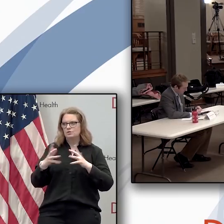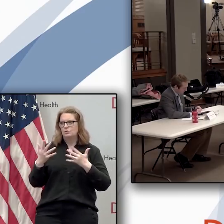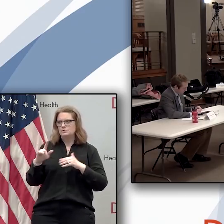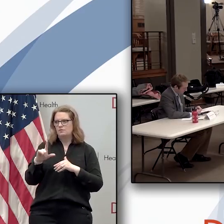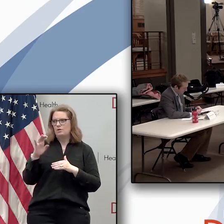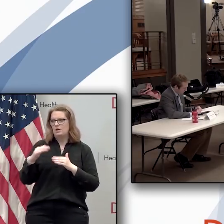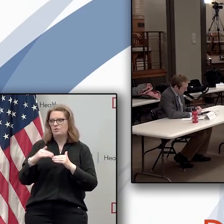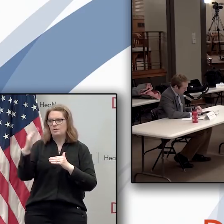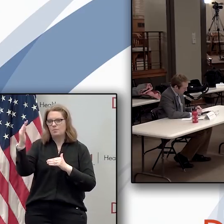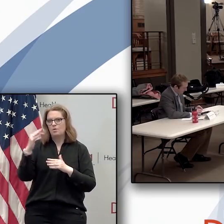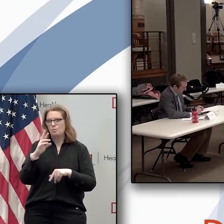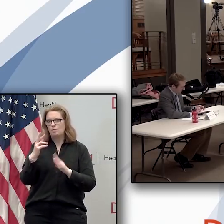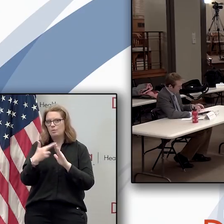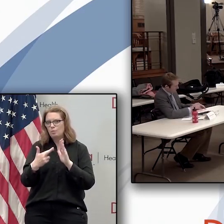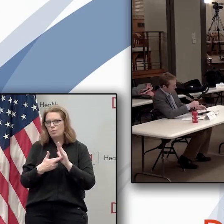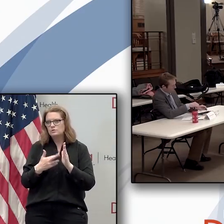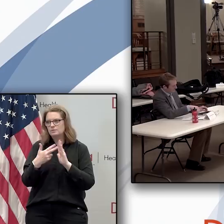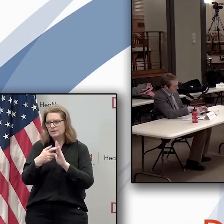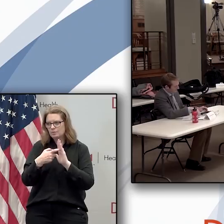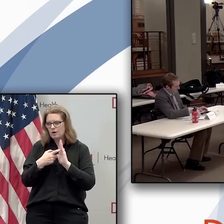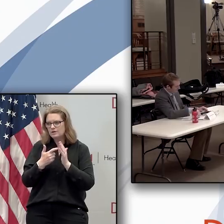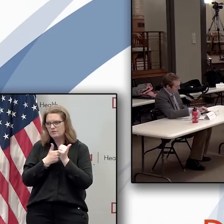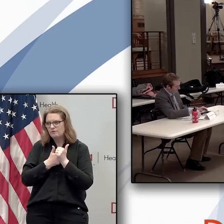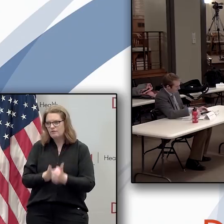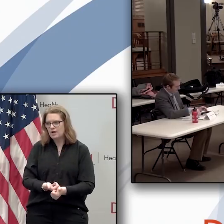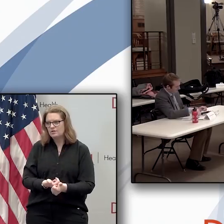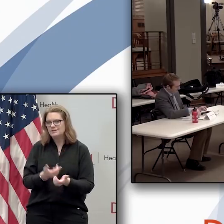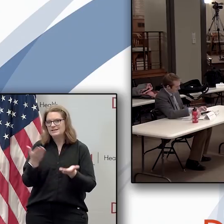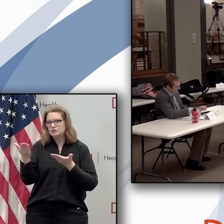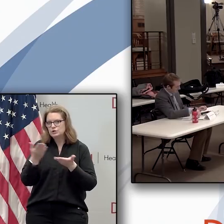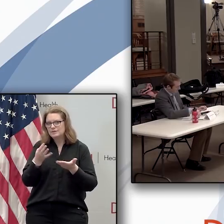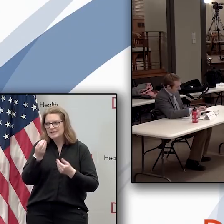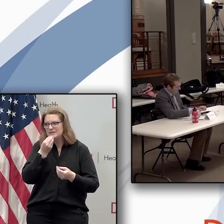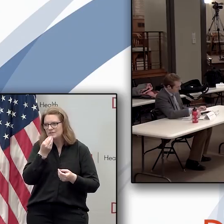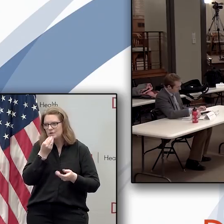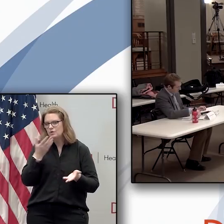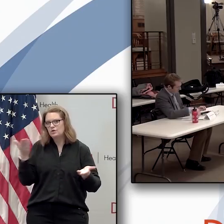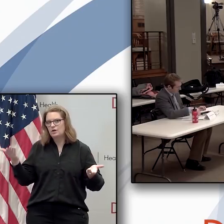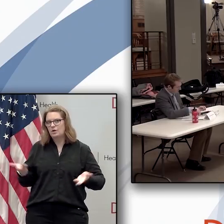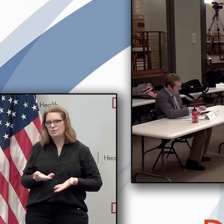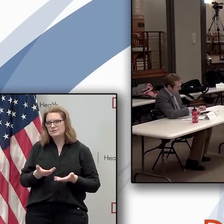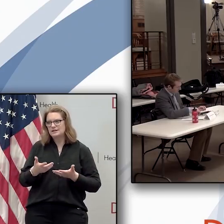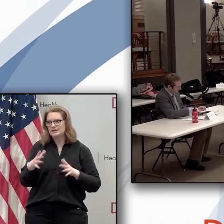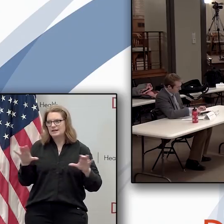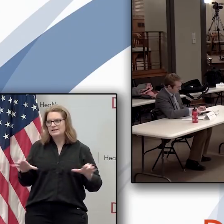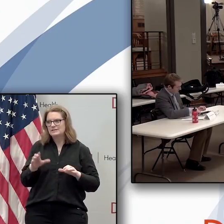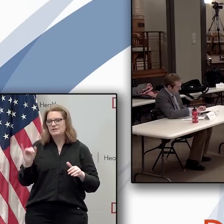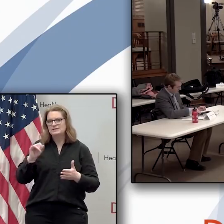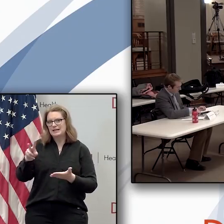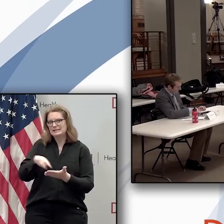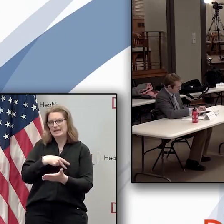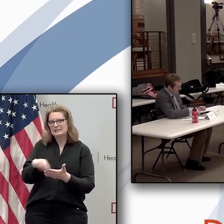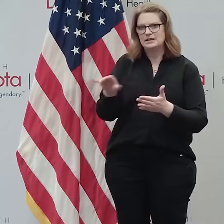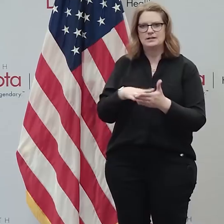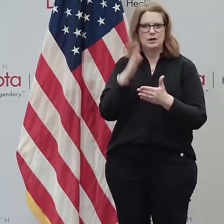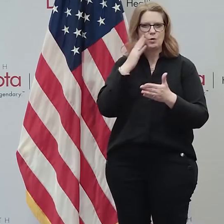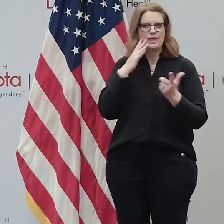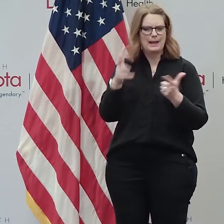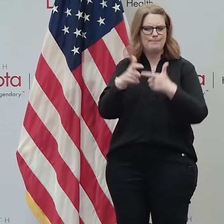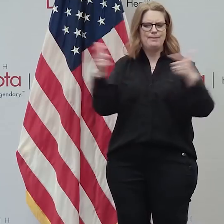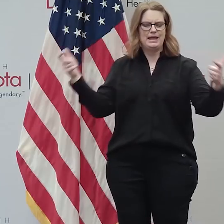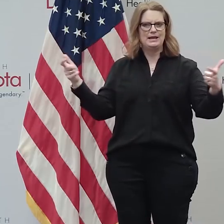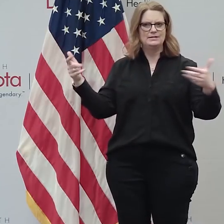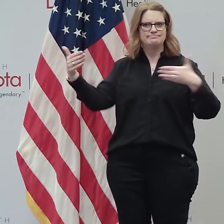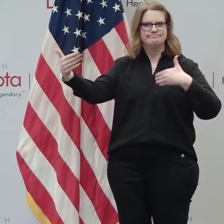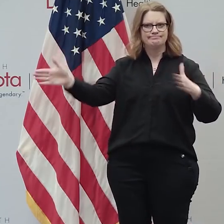or more. What rules will they be required to follow, considering serving food or hosting activities such as dancing?